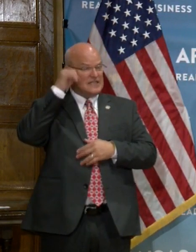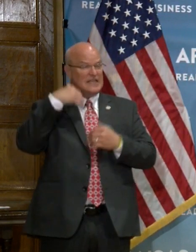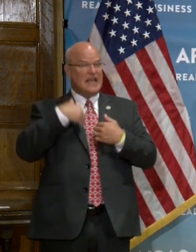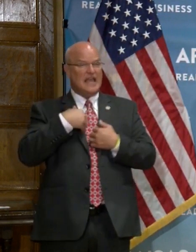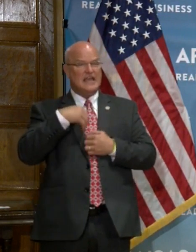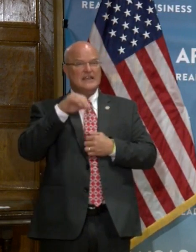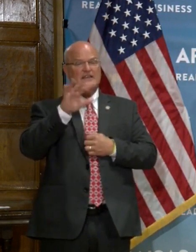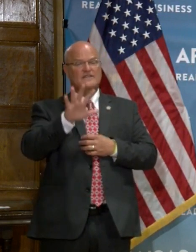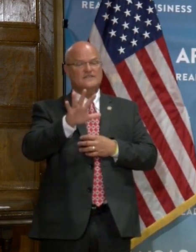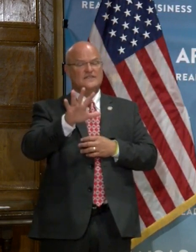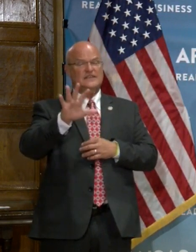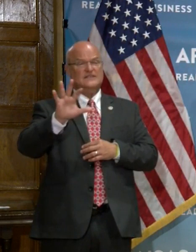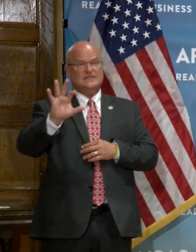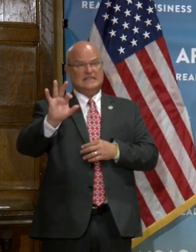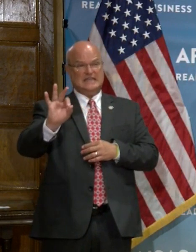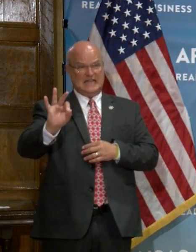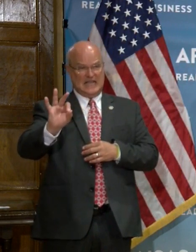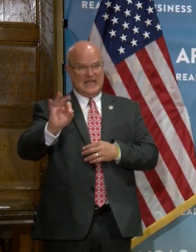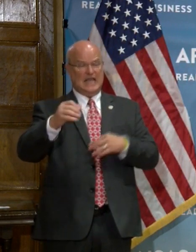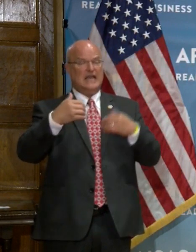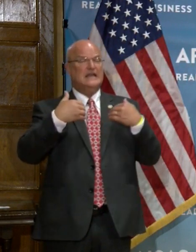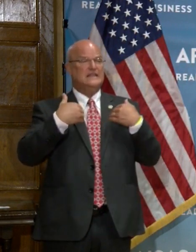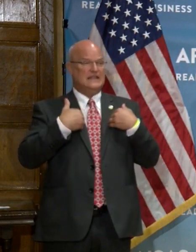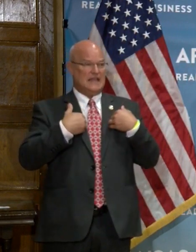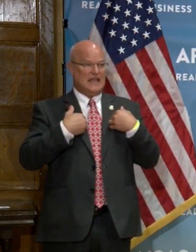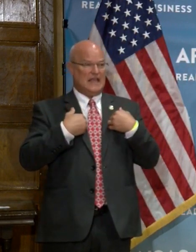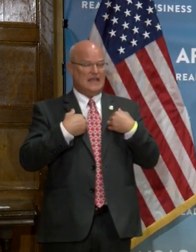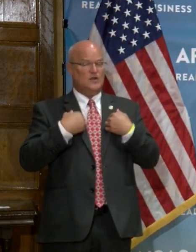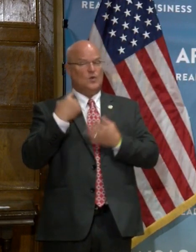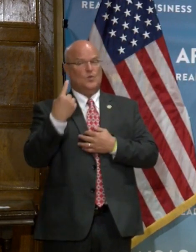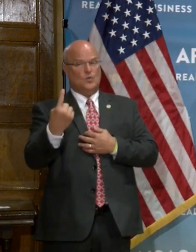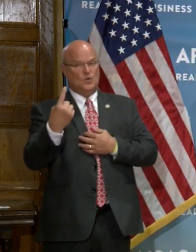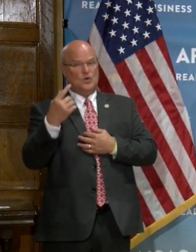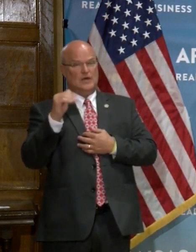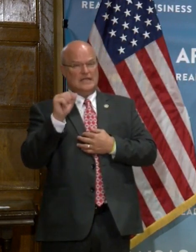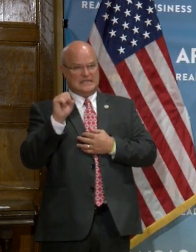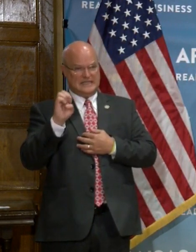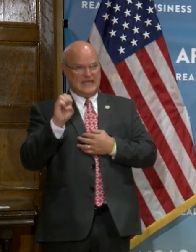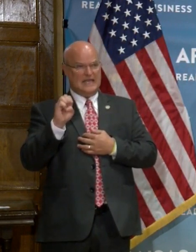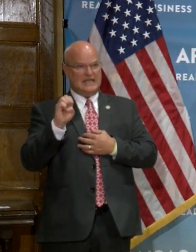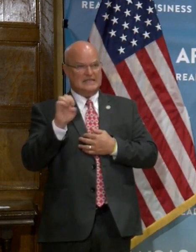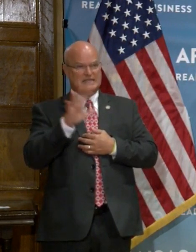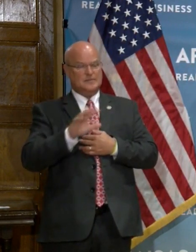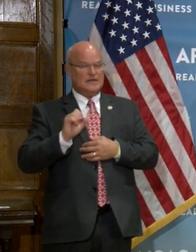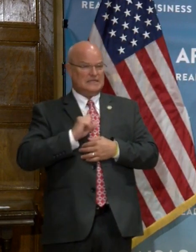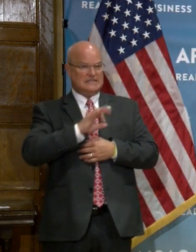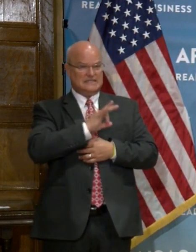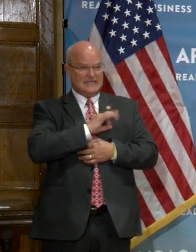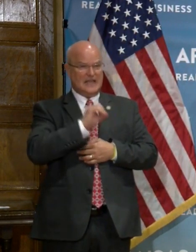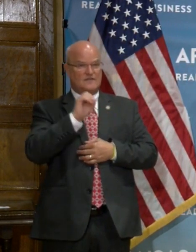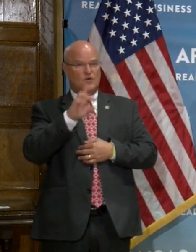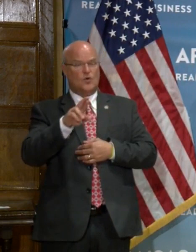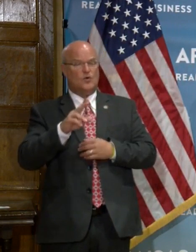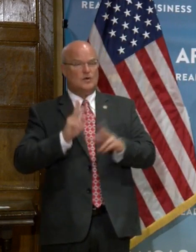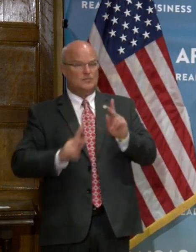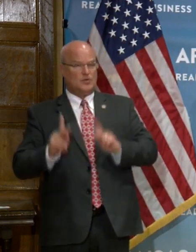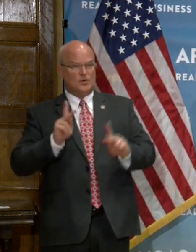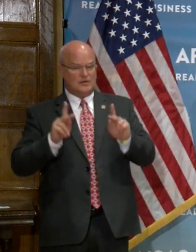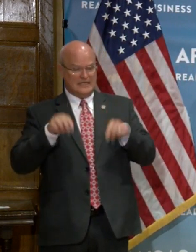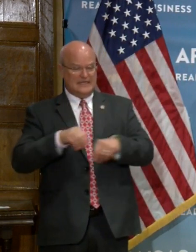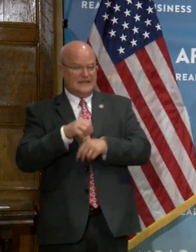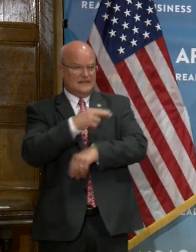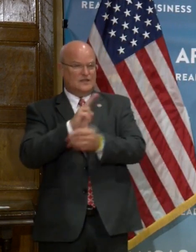had 59 that had at least one case amongst a staff member or a resident. And